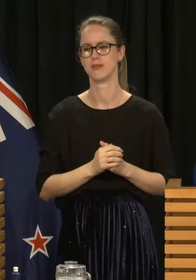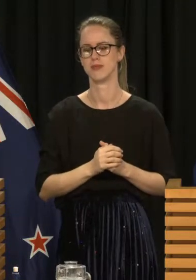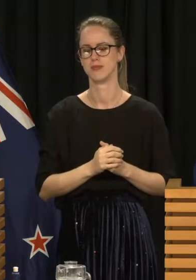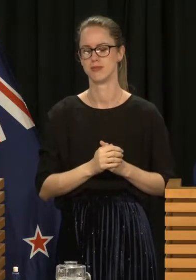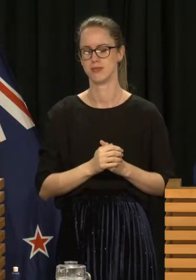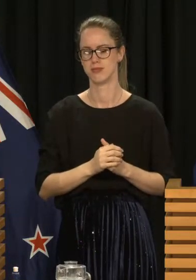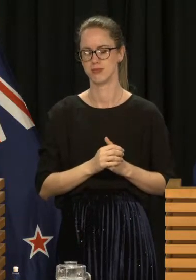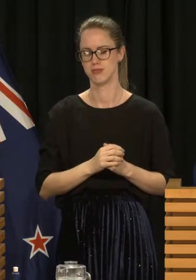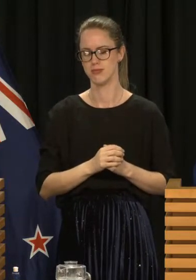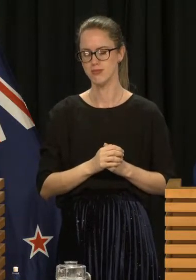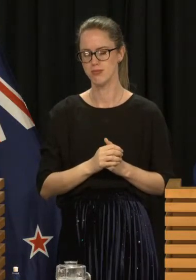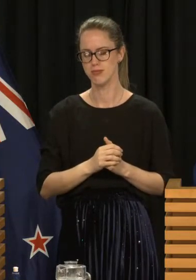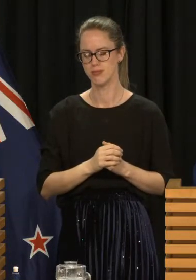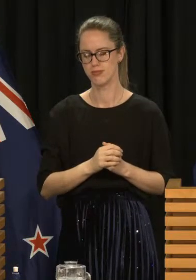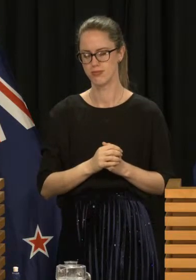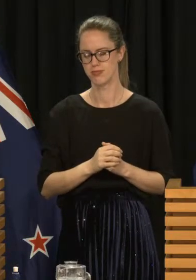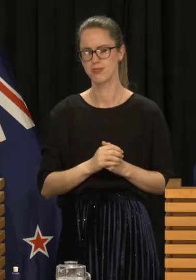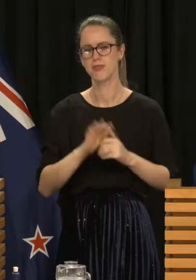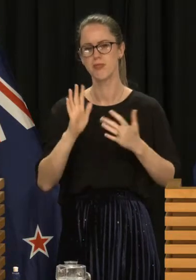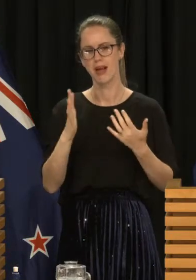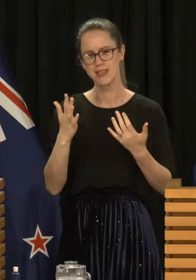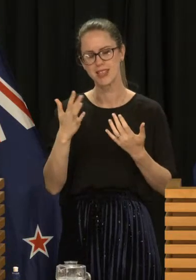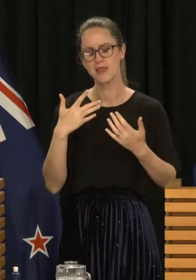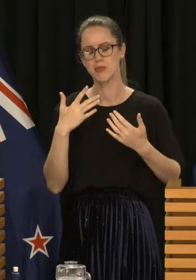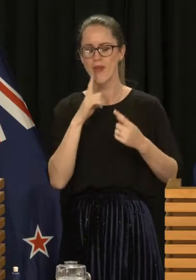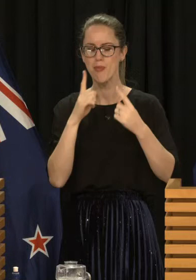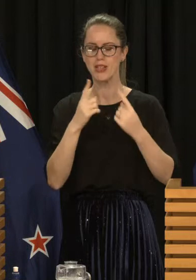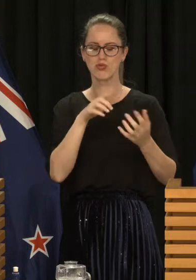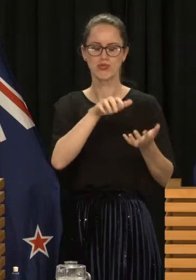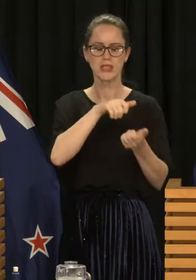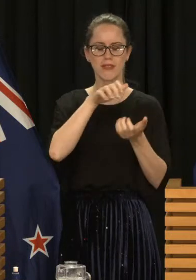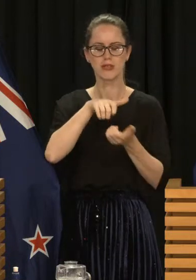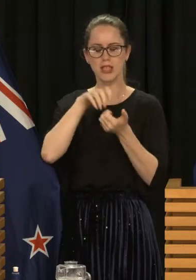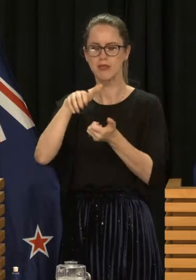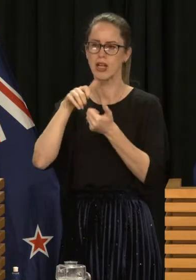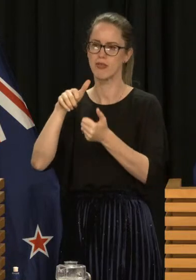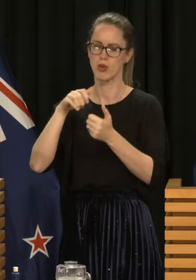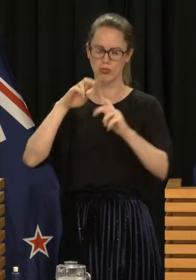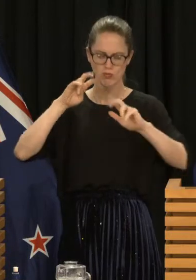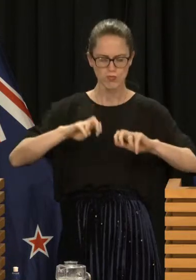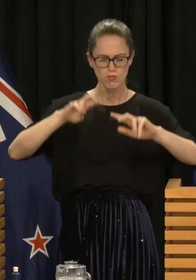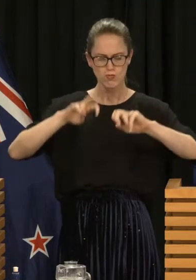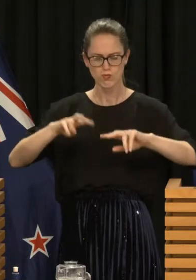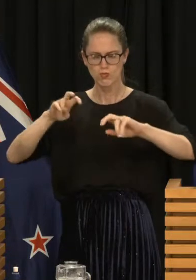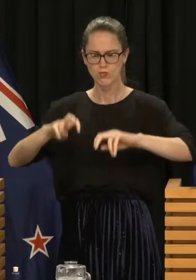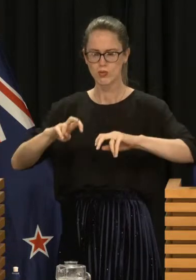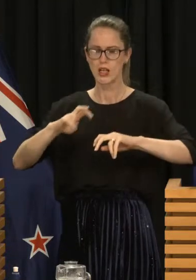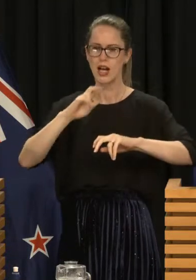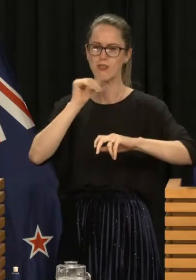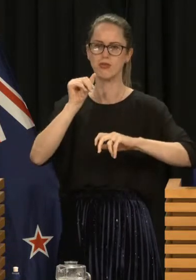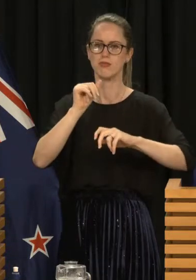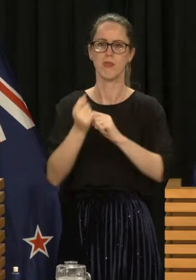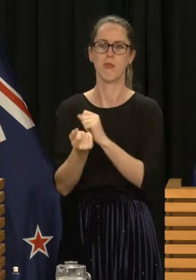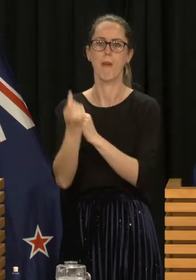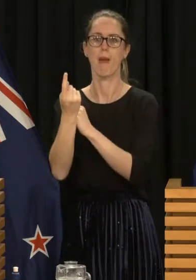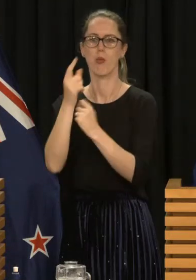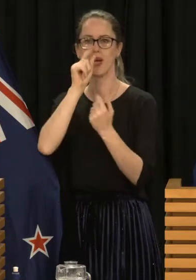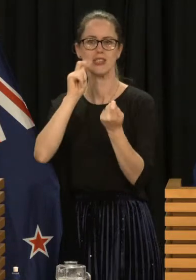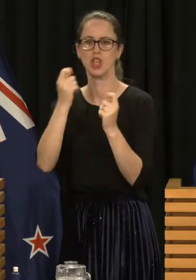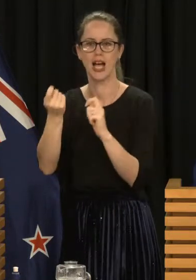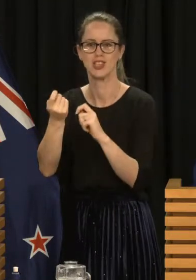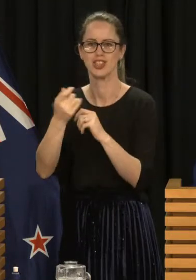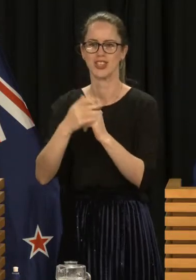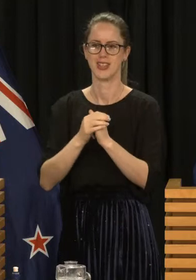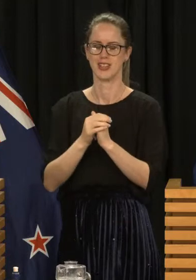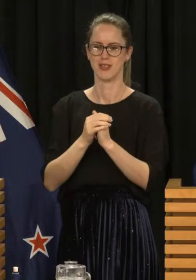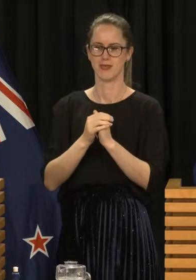reiterate this enough, we always get more information. We're always reviewing what we're doing based on new information that we get. Nothing is ever